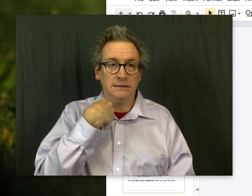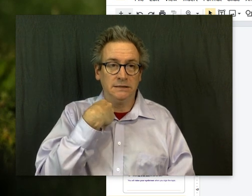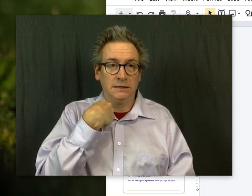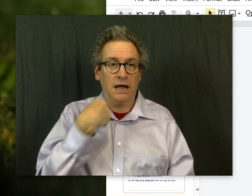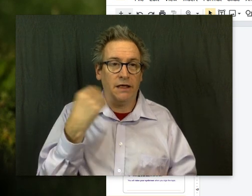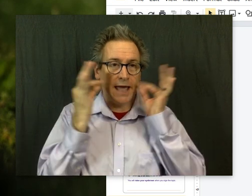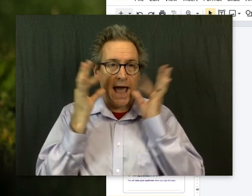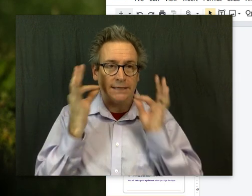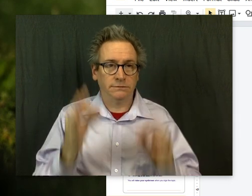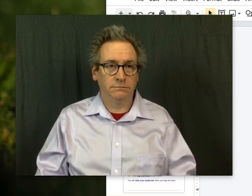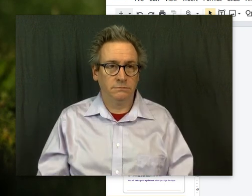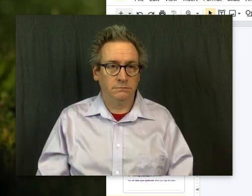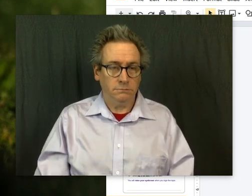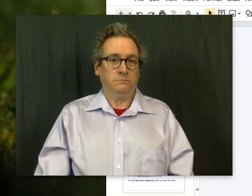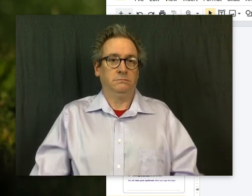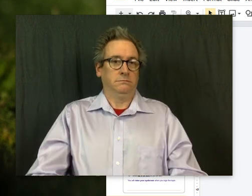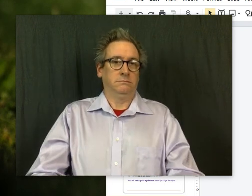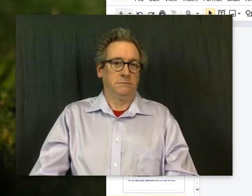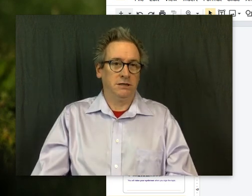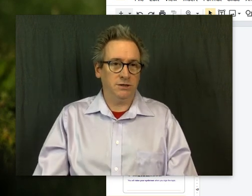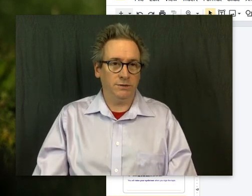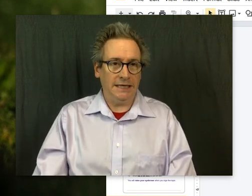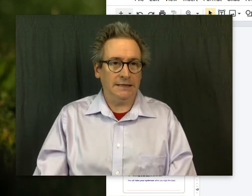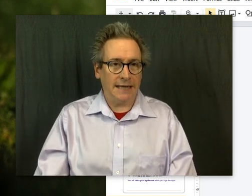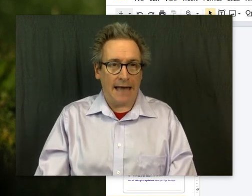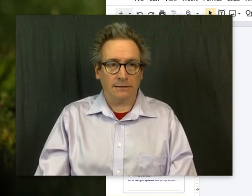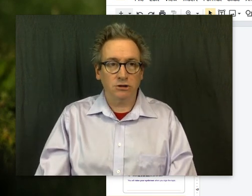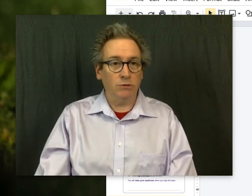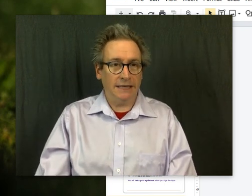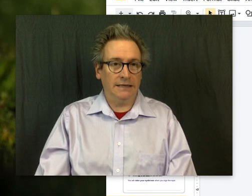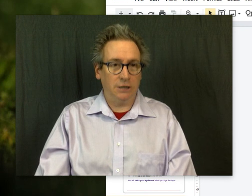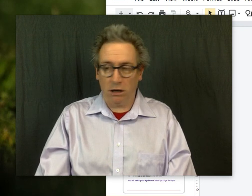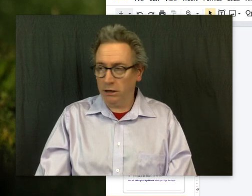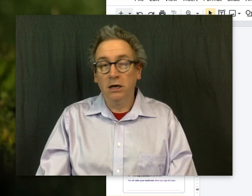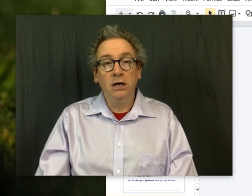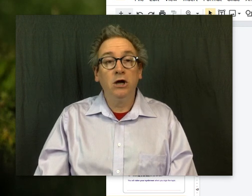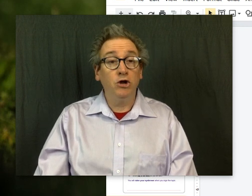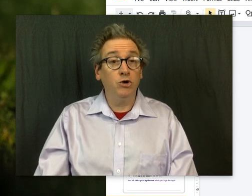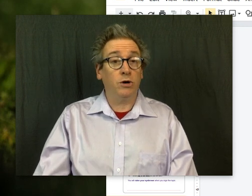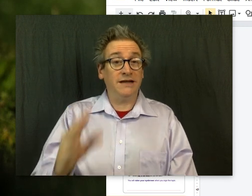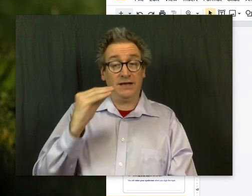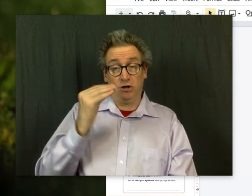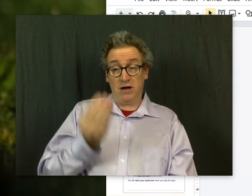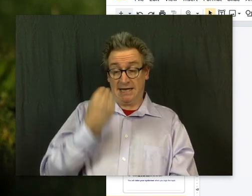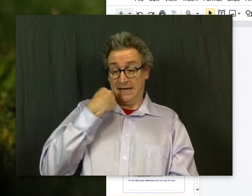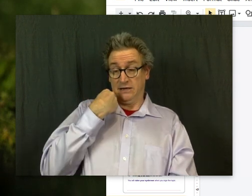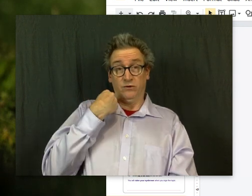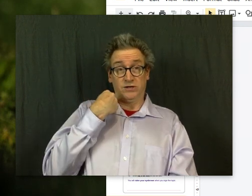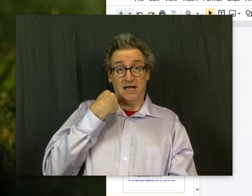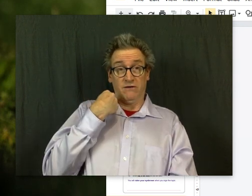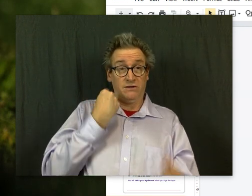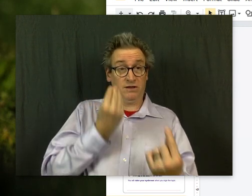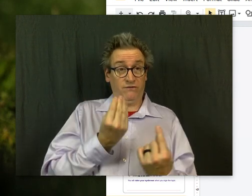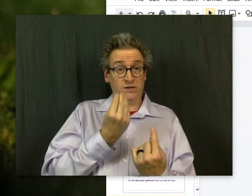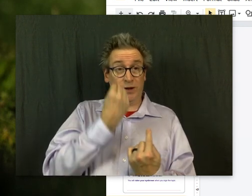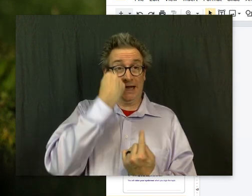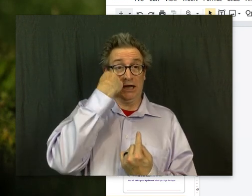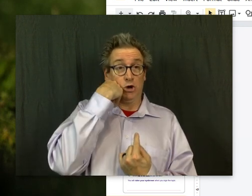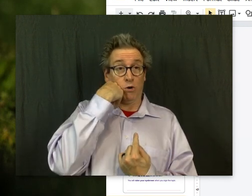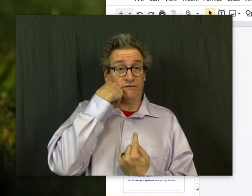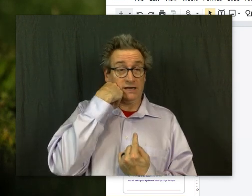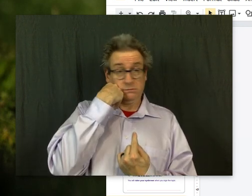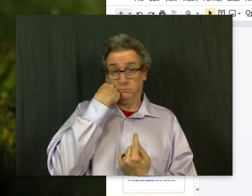eat the cat. Don't eat the cat. Don't eat the dog. You're not taking the food yourself. The food is